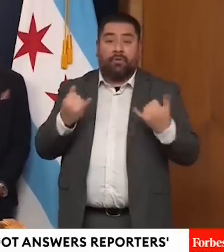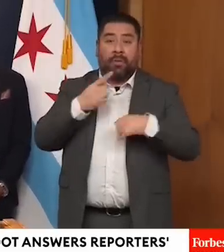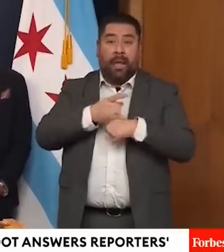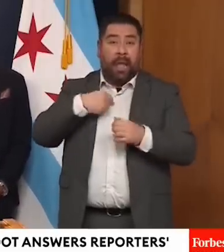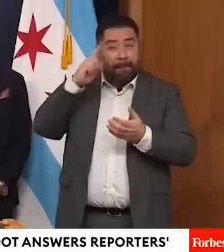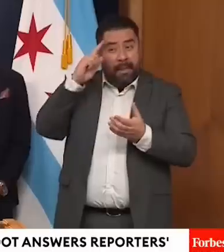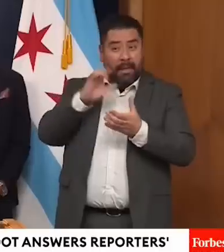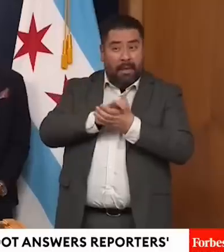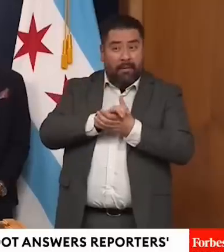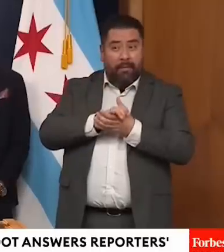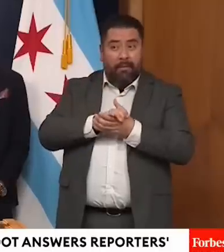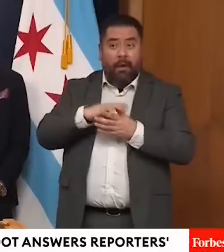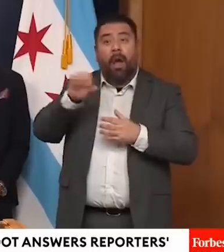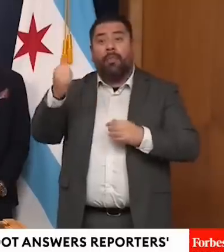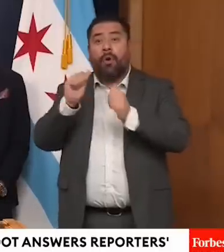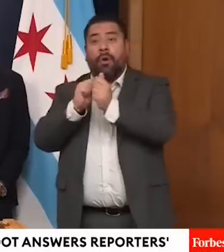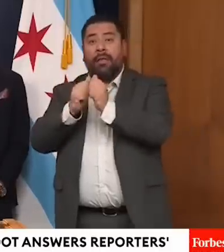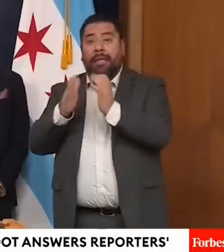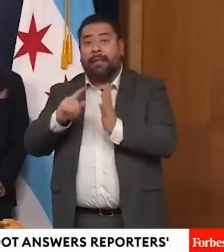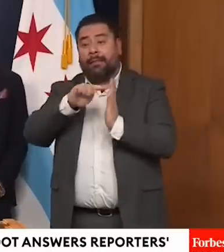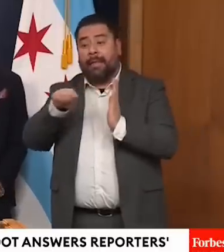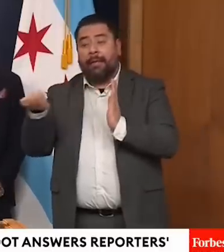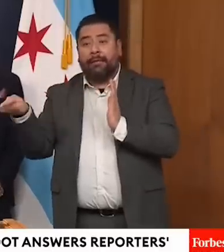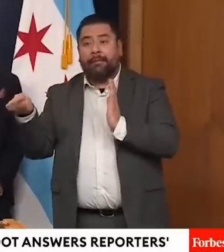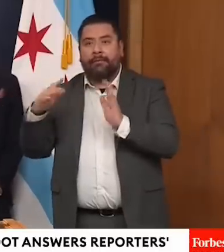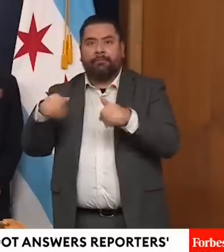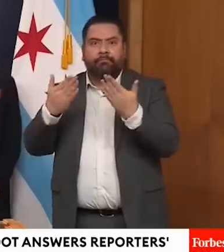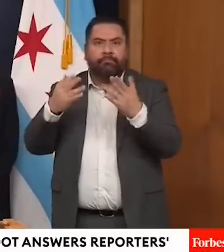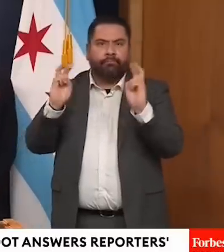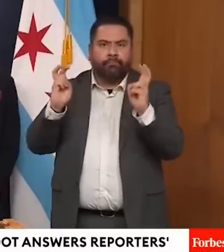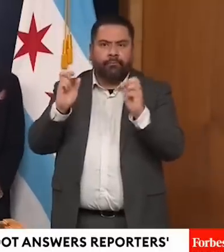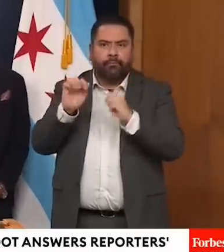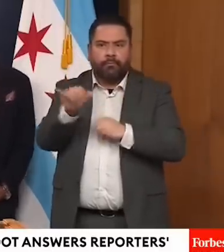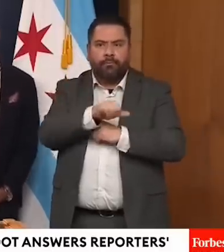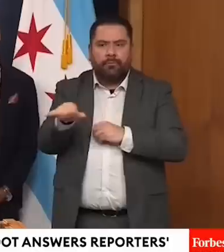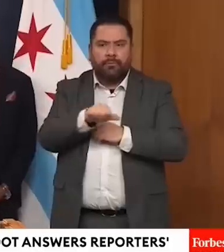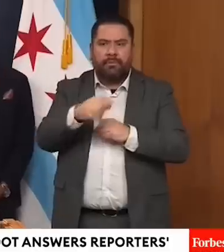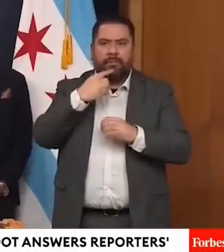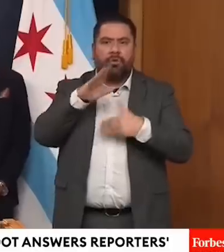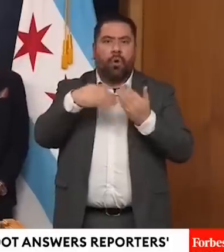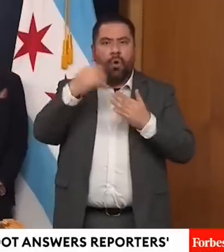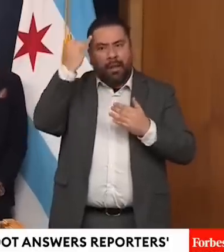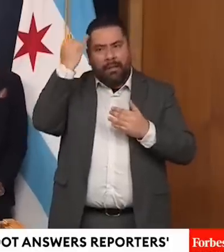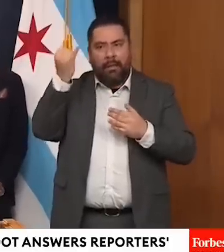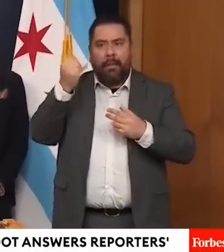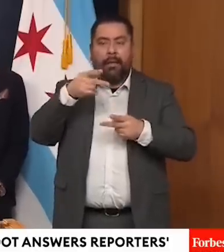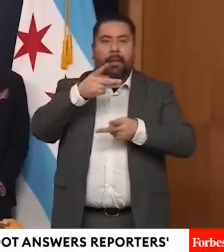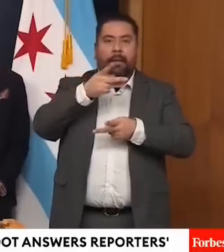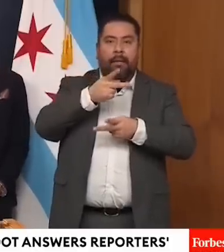believe. Several other candidates are raising issue with this and saying this whole idea of keep the